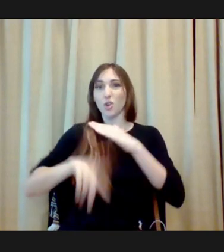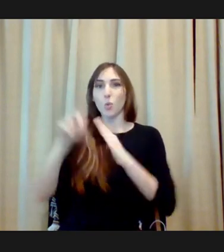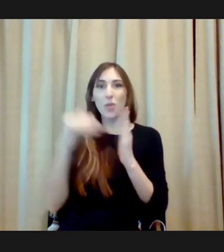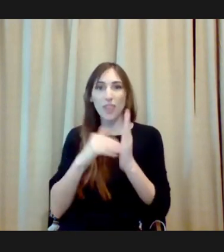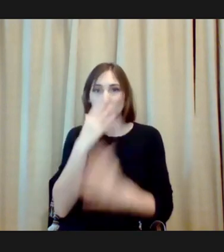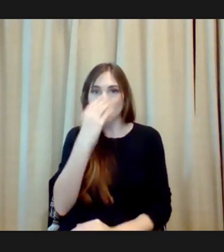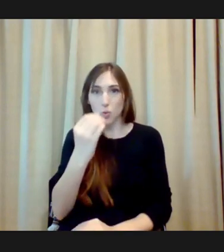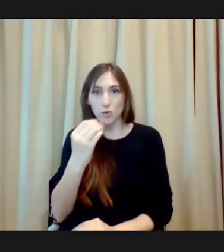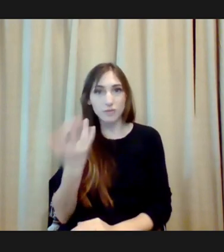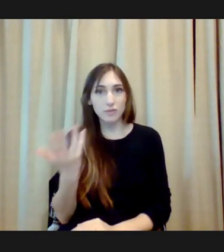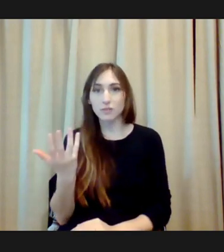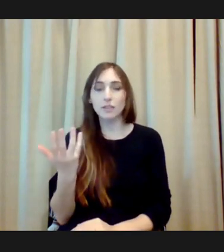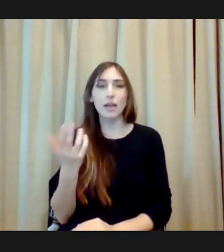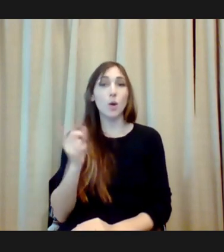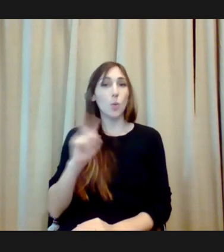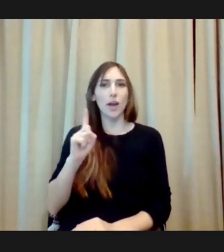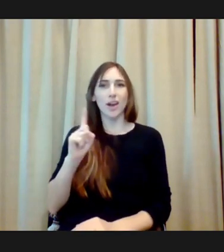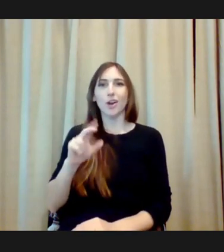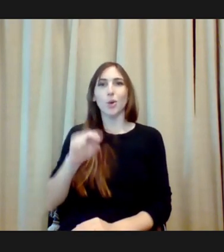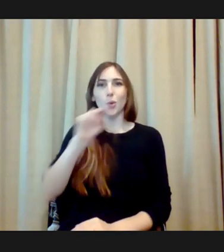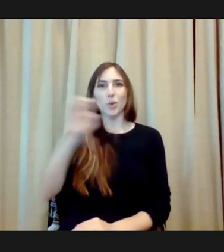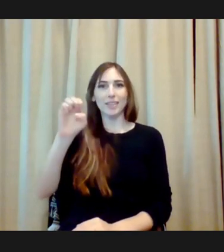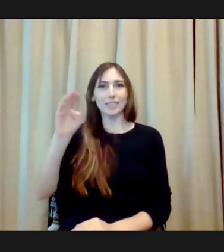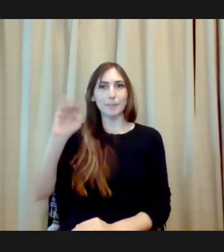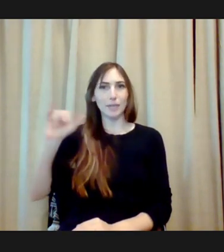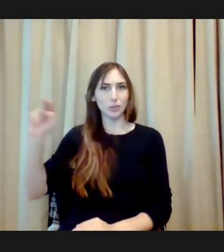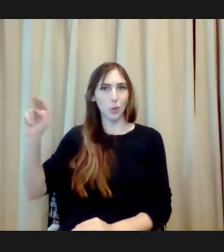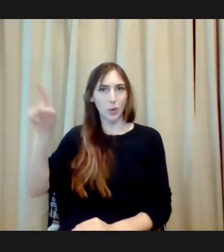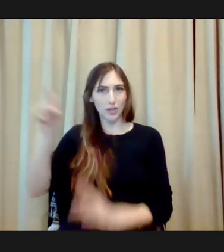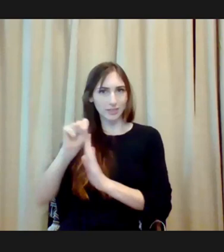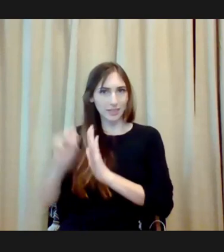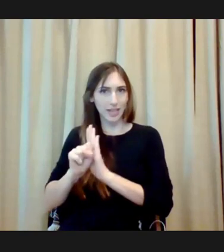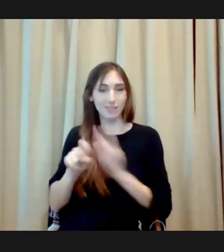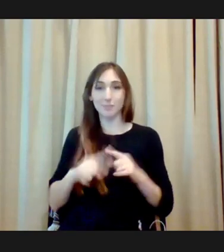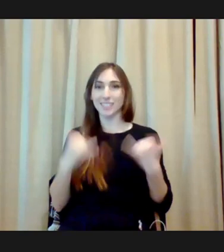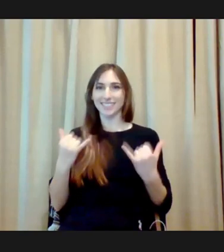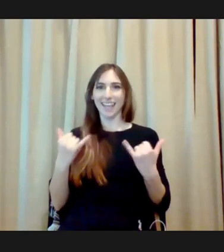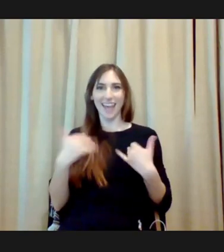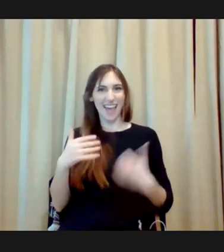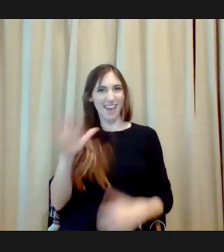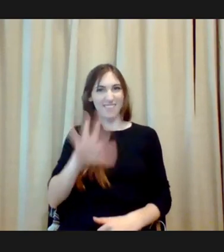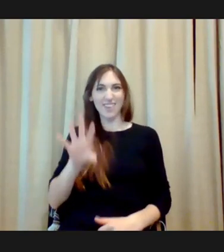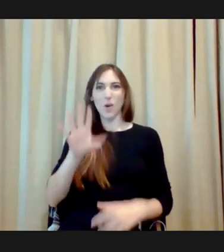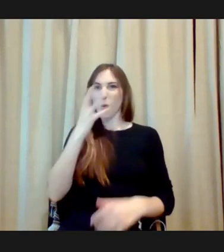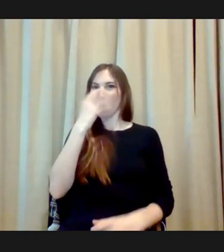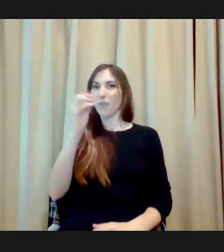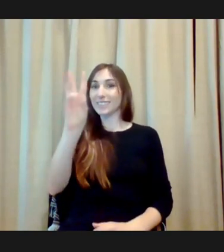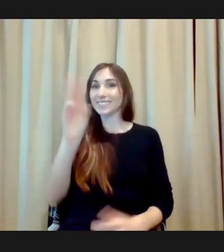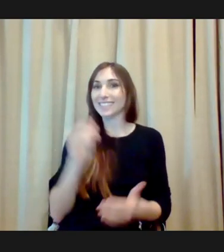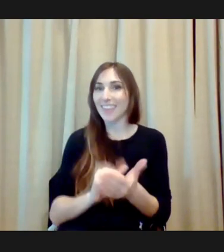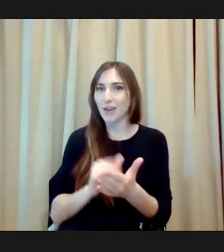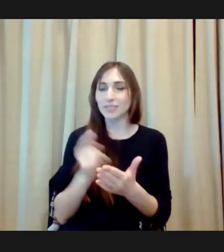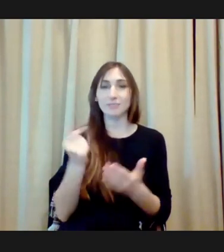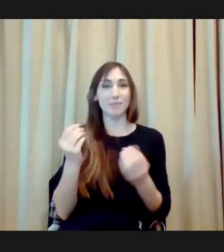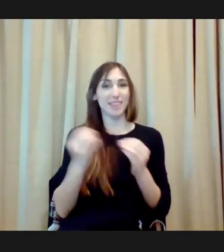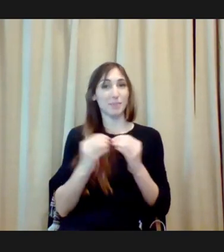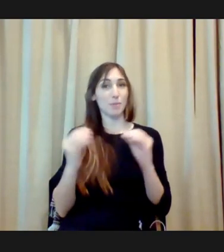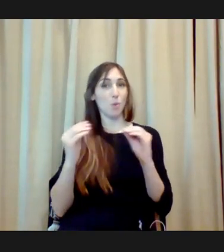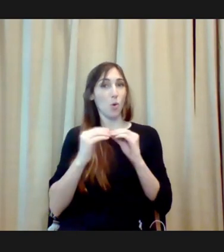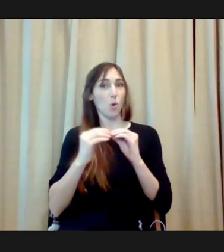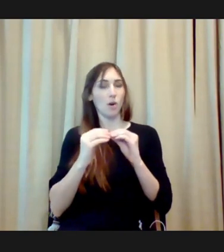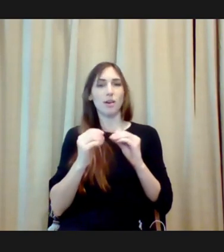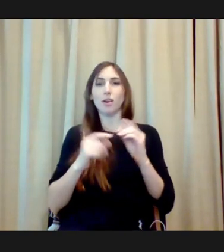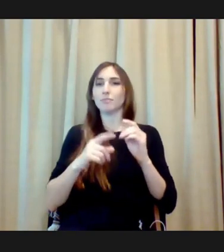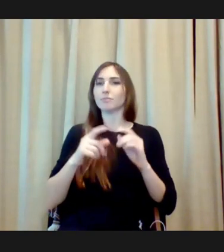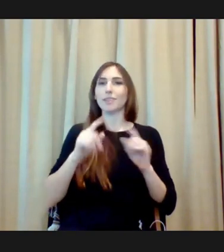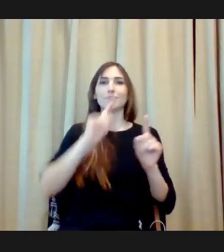in northeastern Minnesota. And today we've got 6,000 wolves, maybe a little more. And they're in various parts of the country.